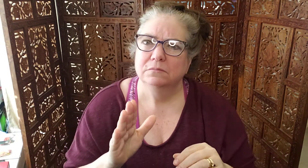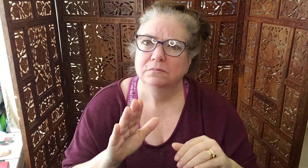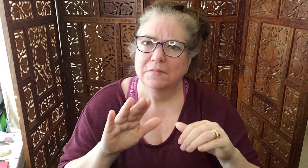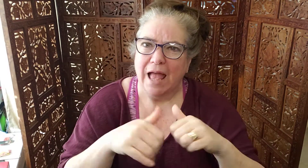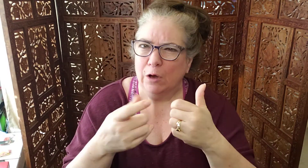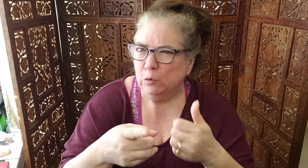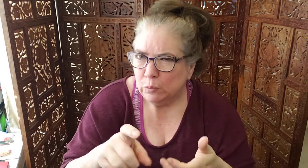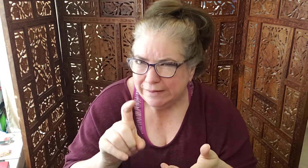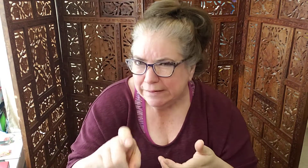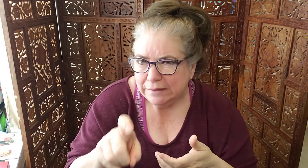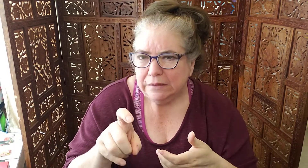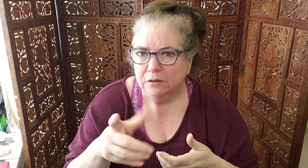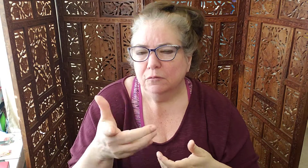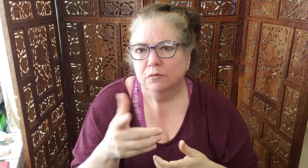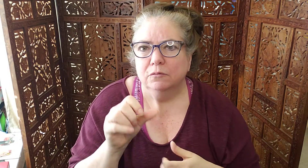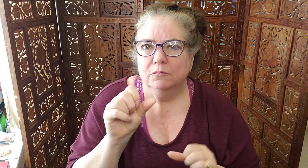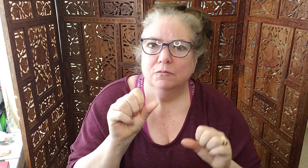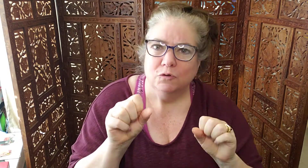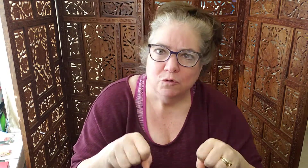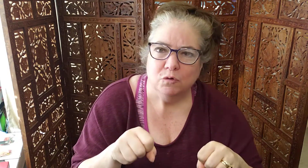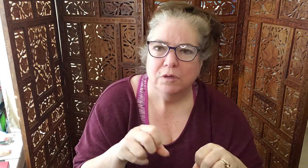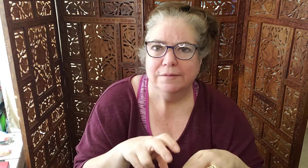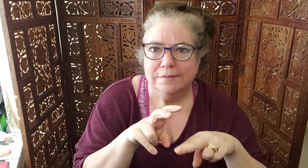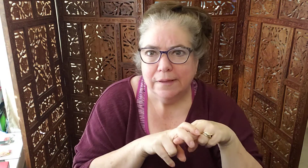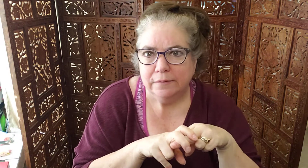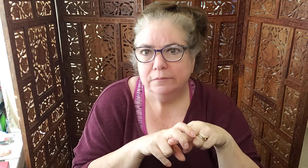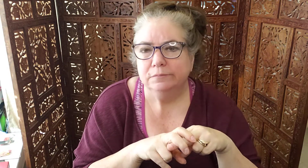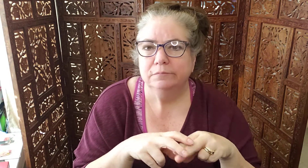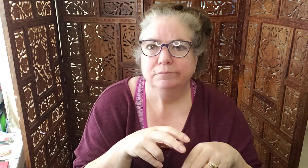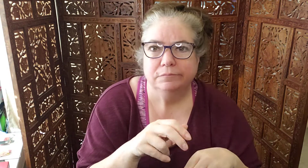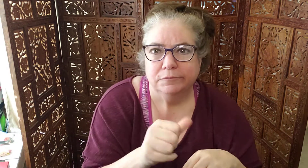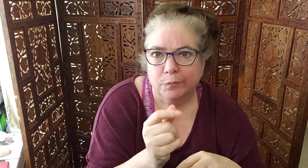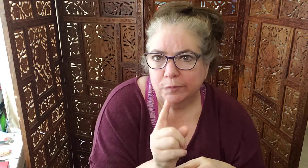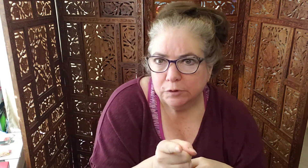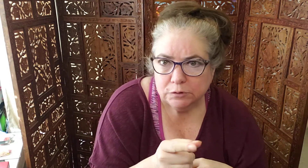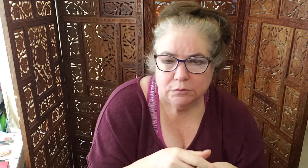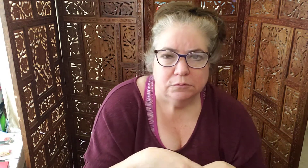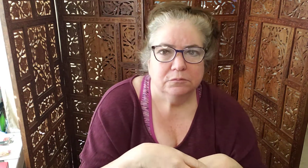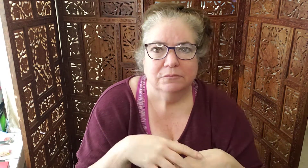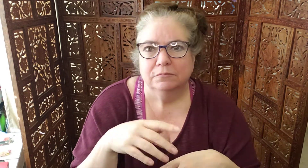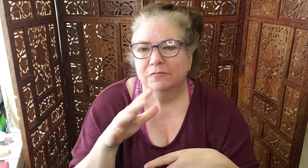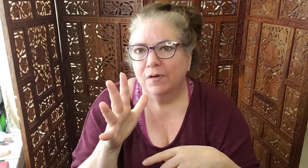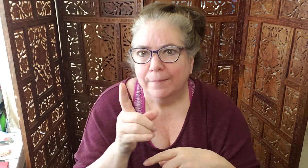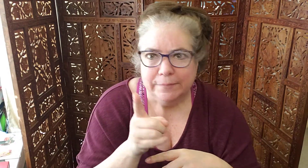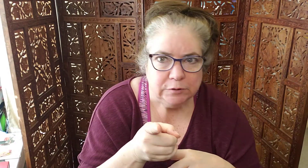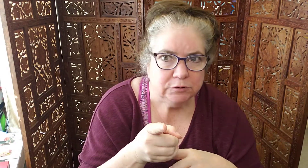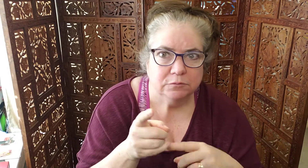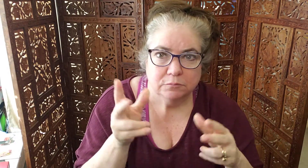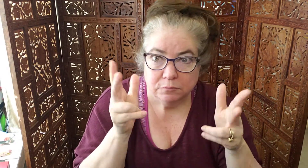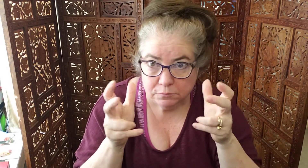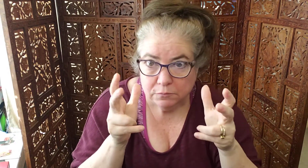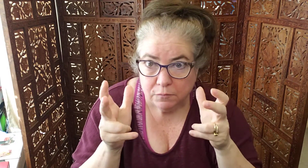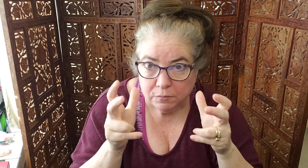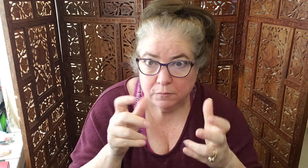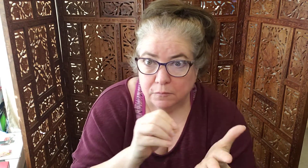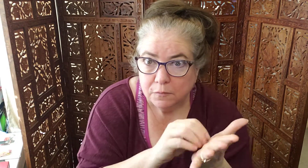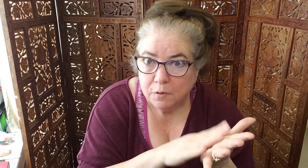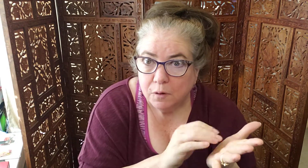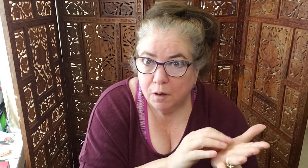to just sit and listen for the entire 20 minutes as if this were a face-to-face class. I wish